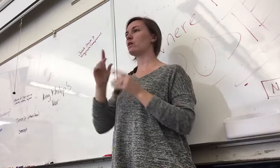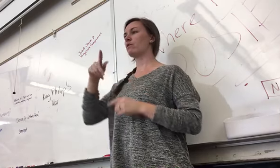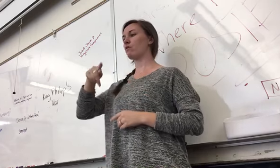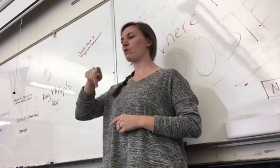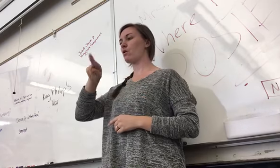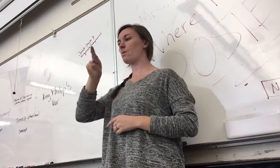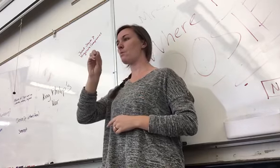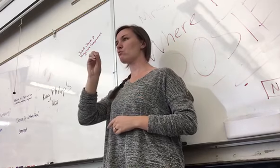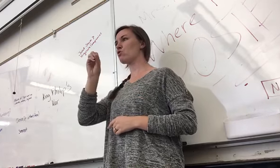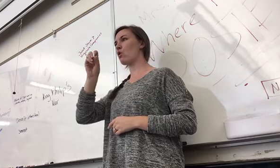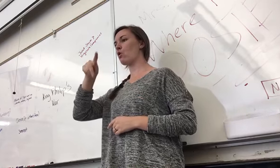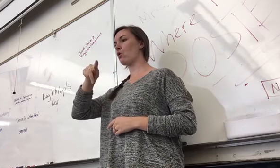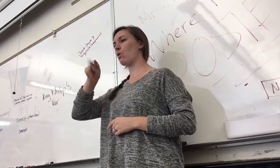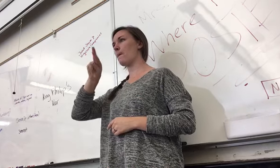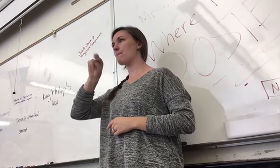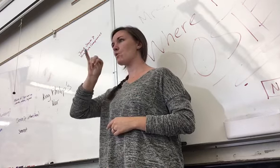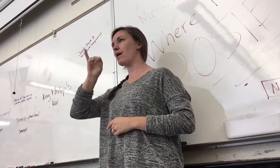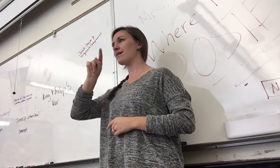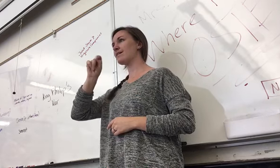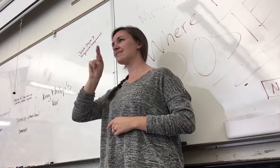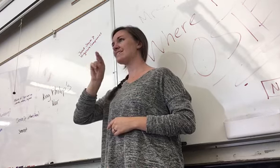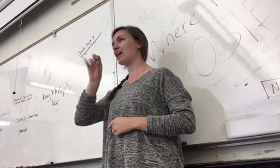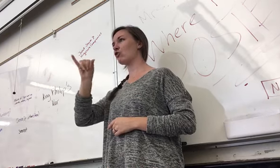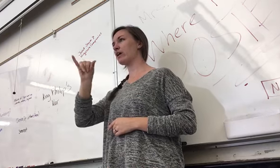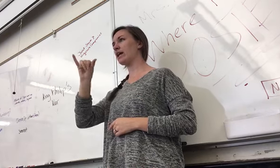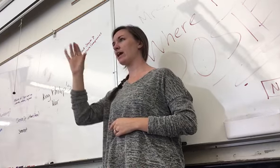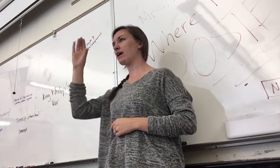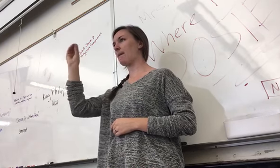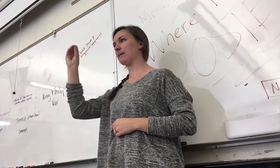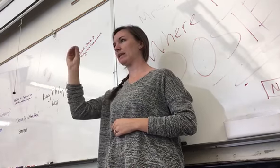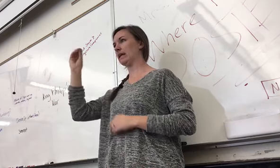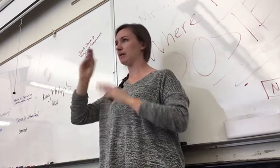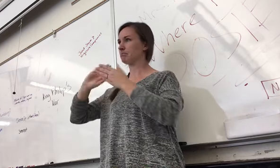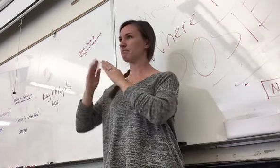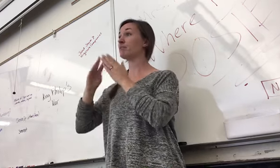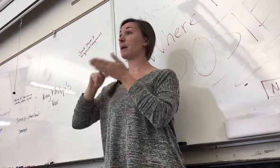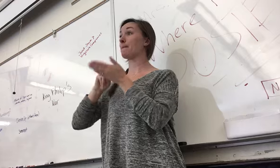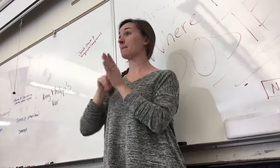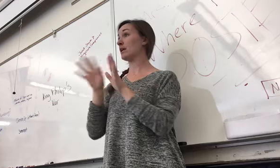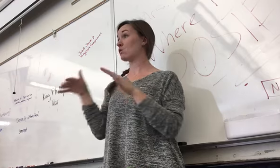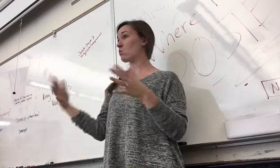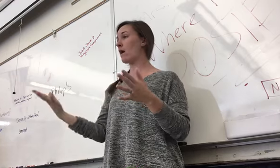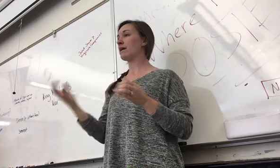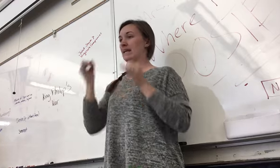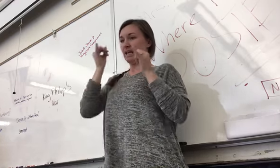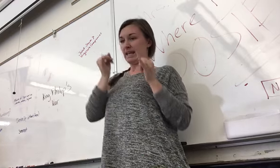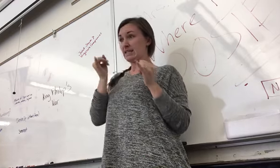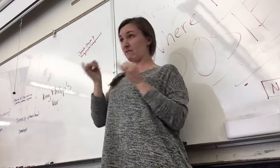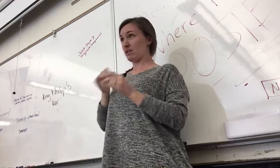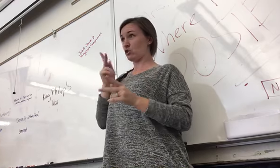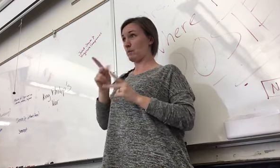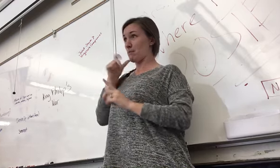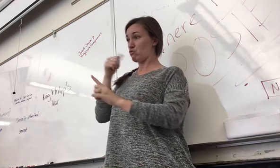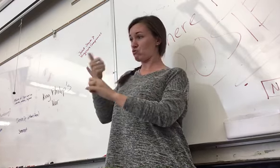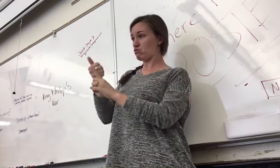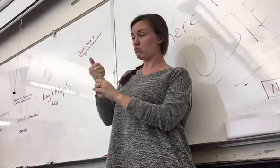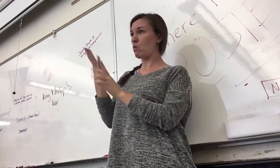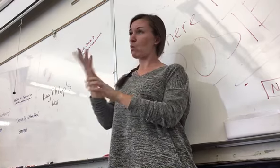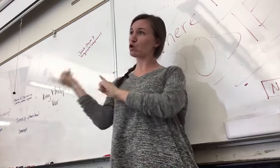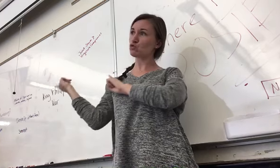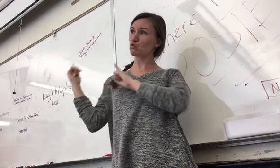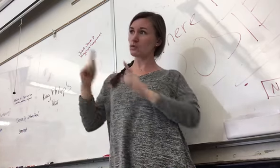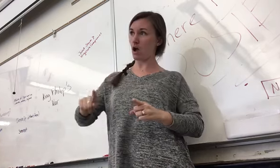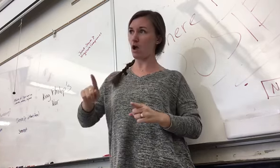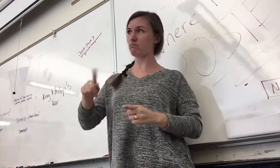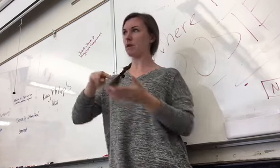proprietary colony. So proprietary colonies are going to be individual people wanting to come over. They